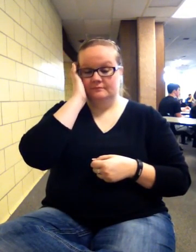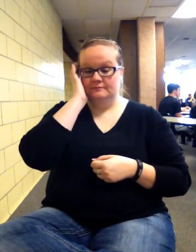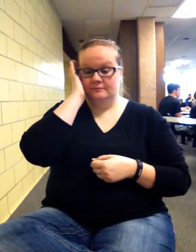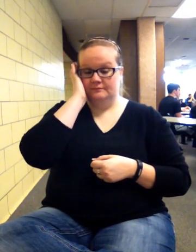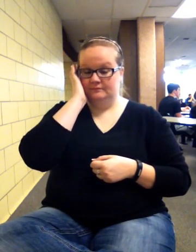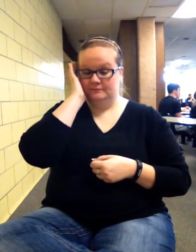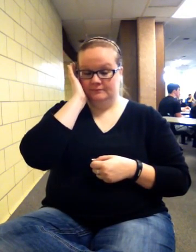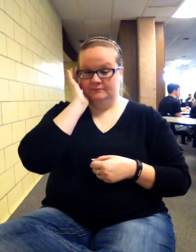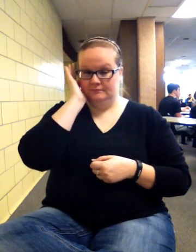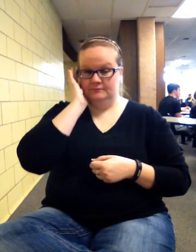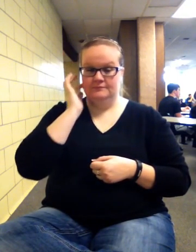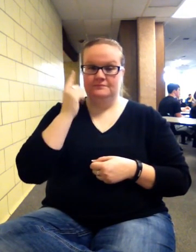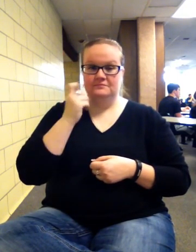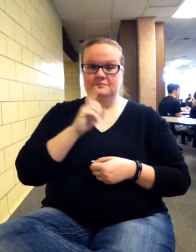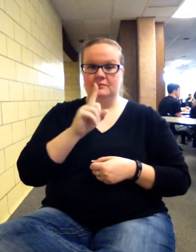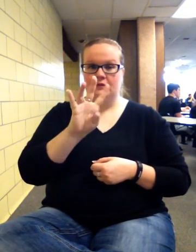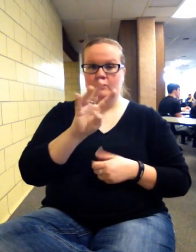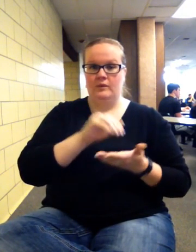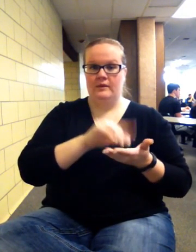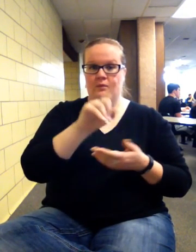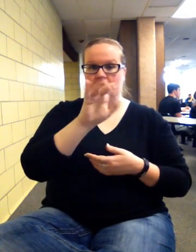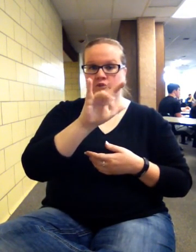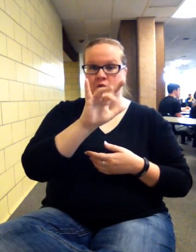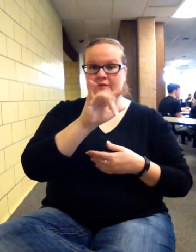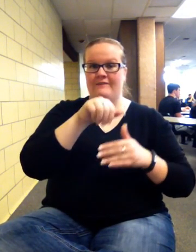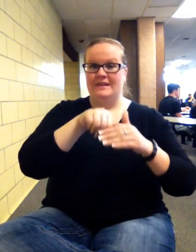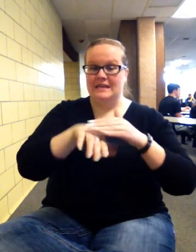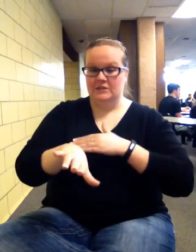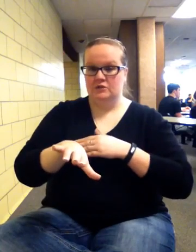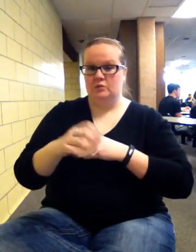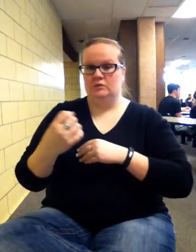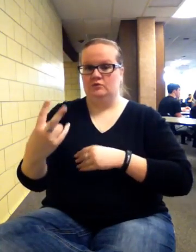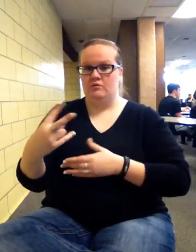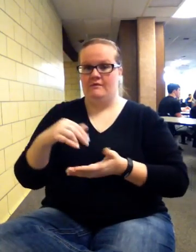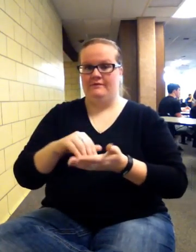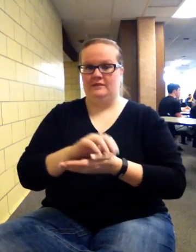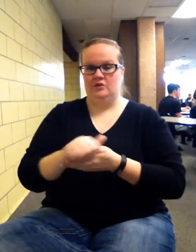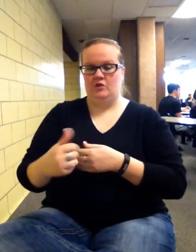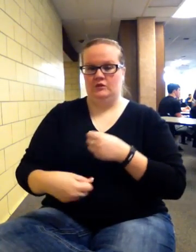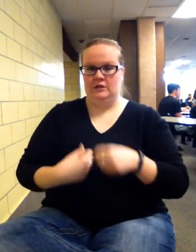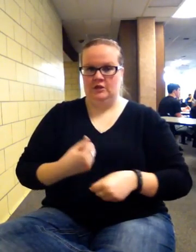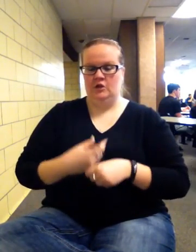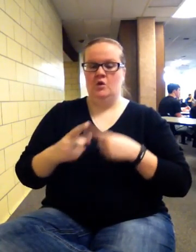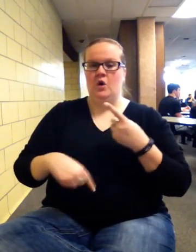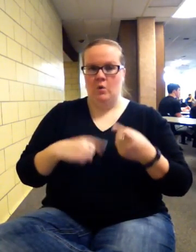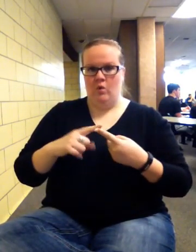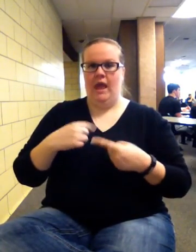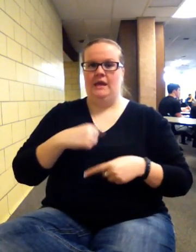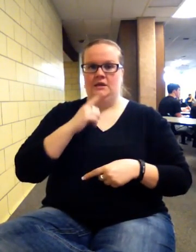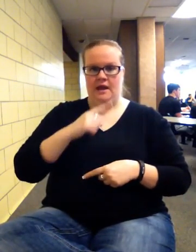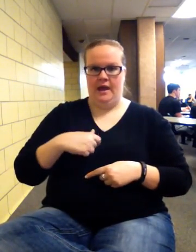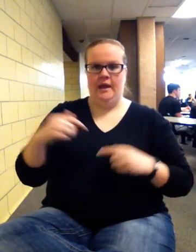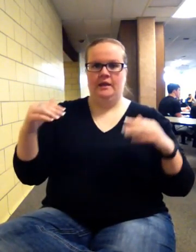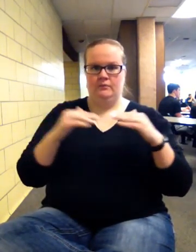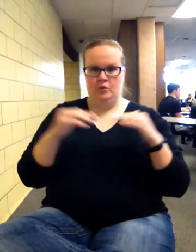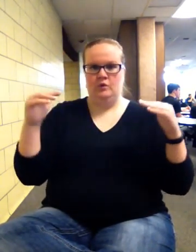Because I was 4,125 into a $12,000 a year when I broke even. So it's